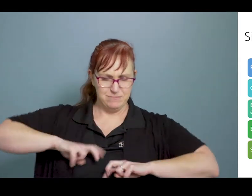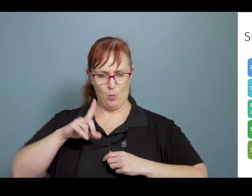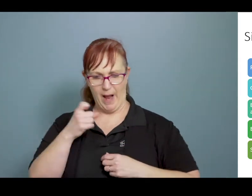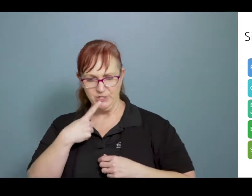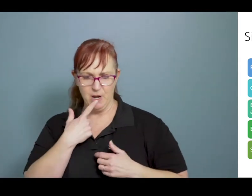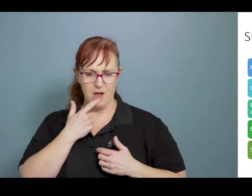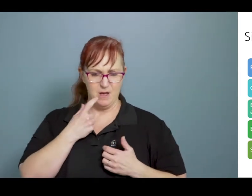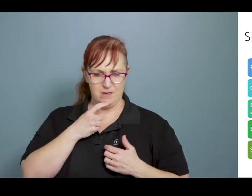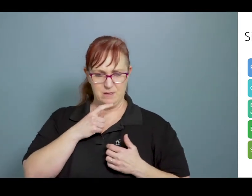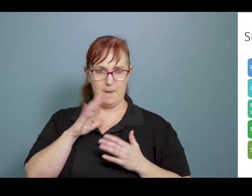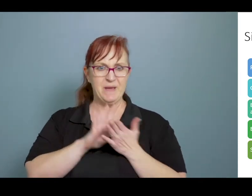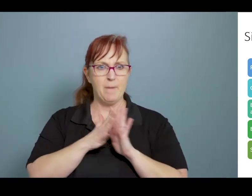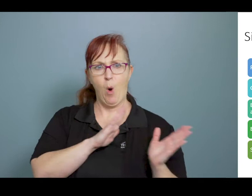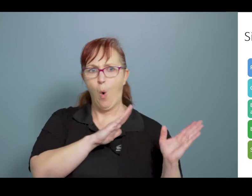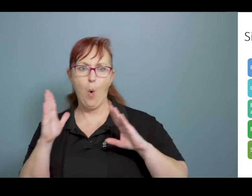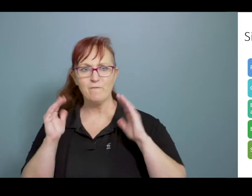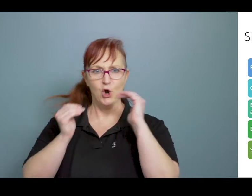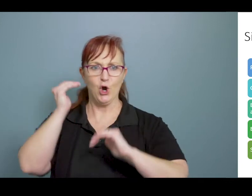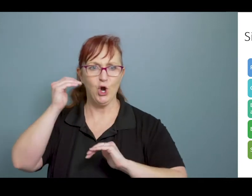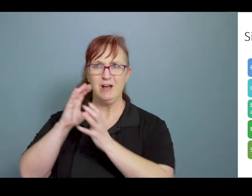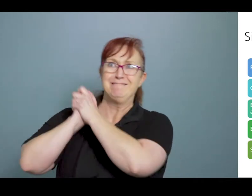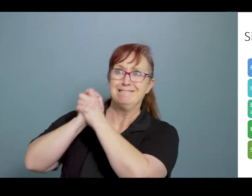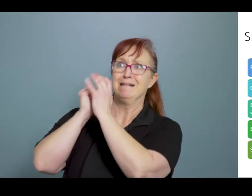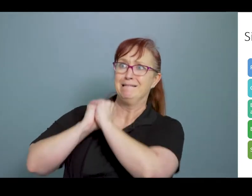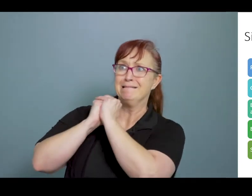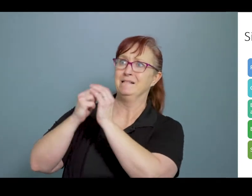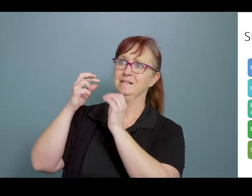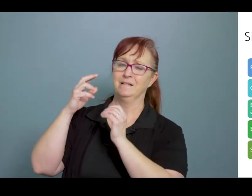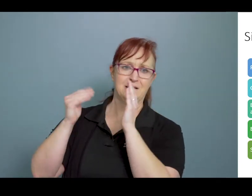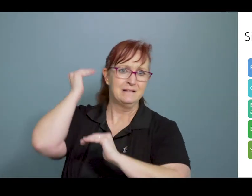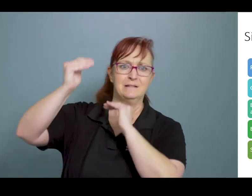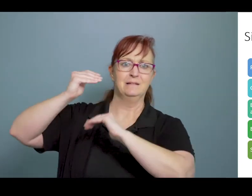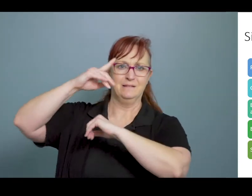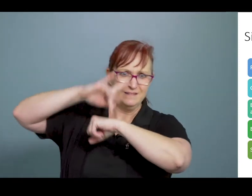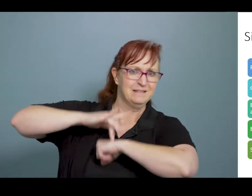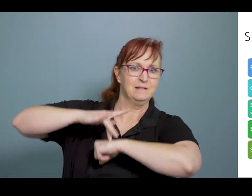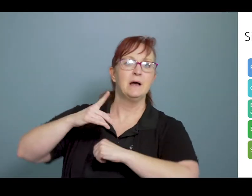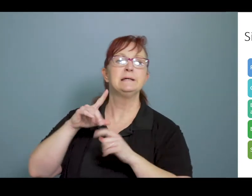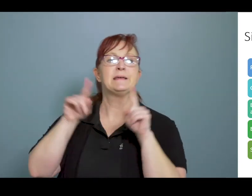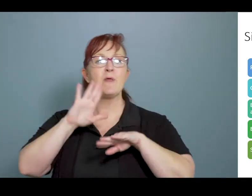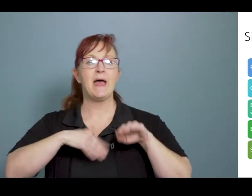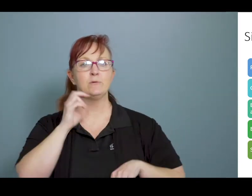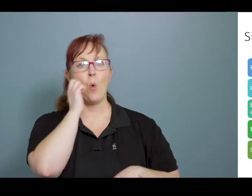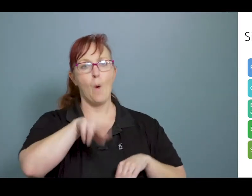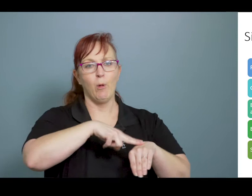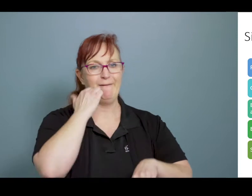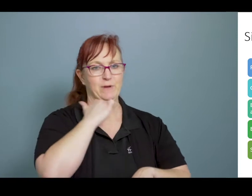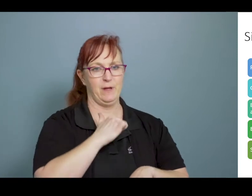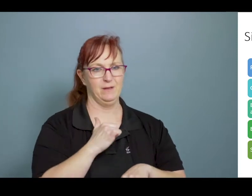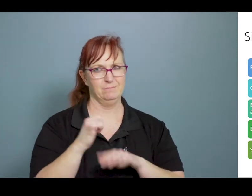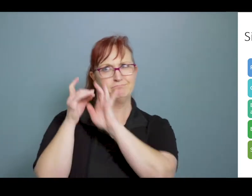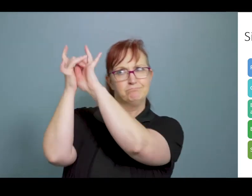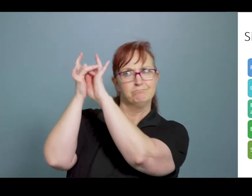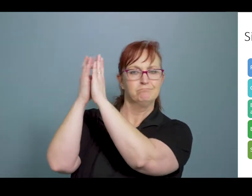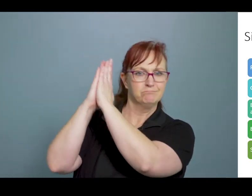becoming hyper-religious, if that's, either one of those are different from your norm. And that's what I would say about all of